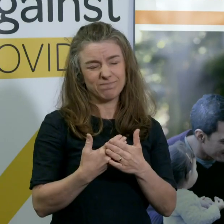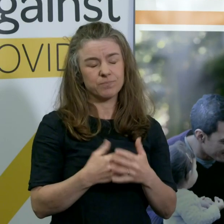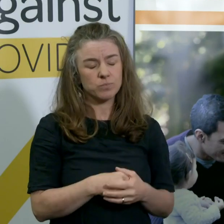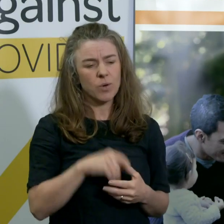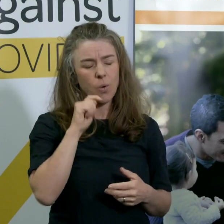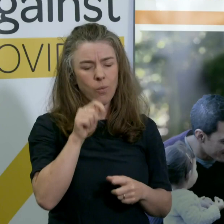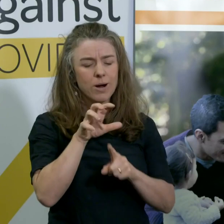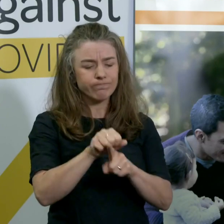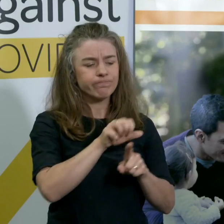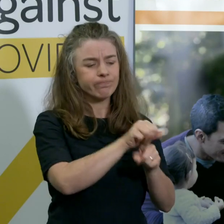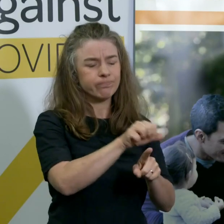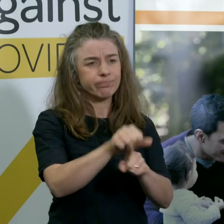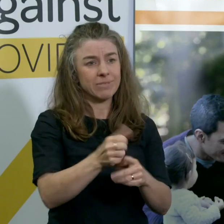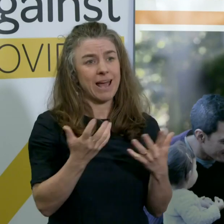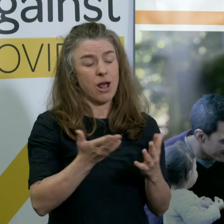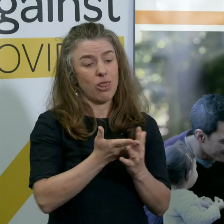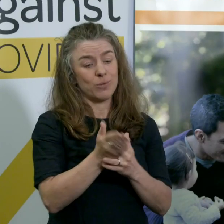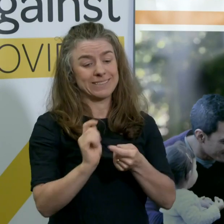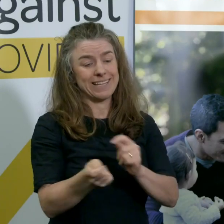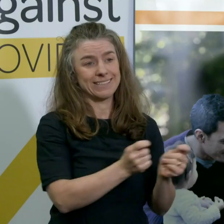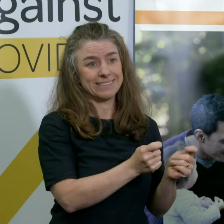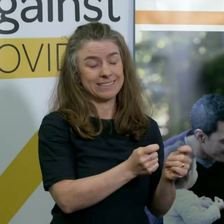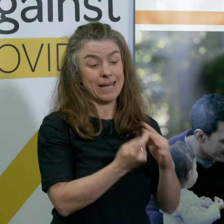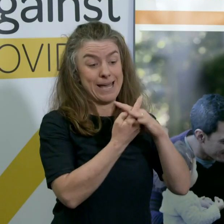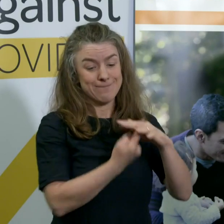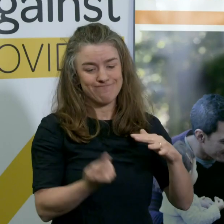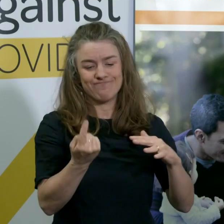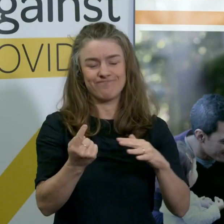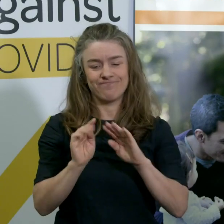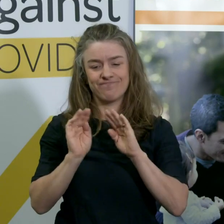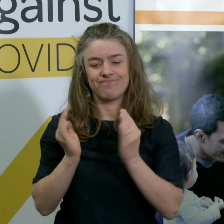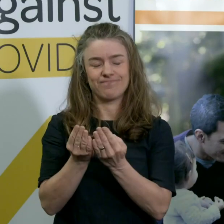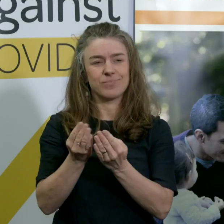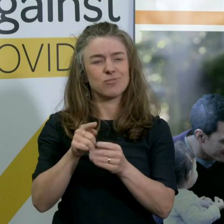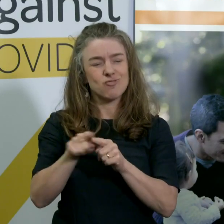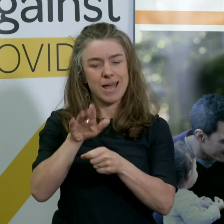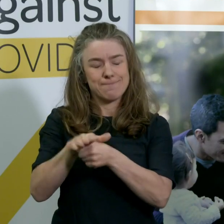through testing and isolate to ensure we can stamp out COVID-19.